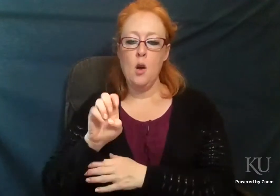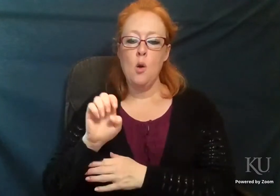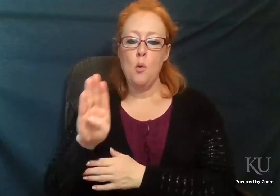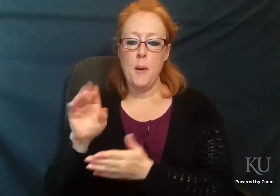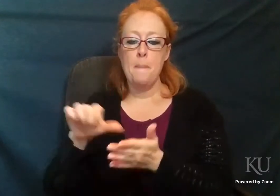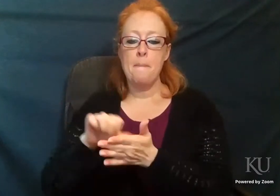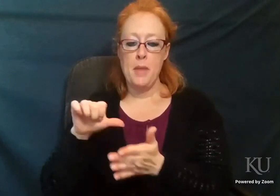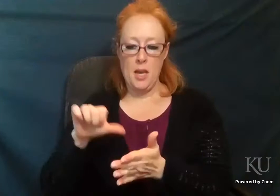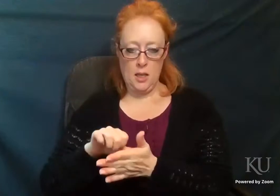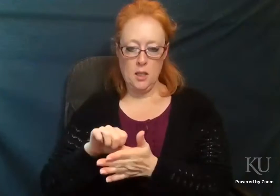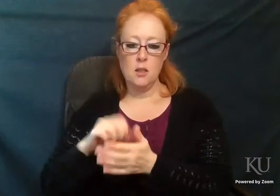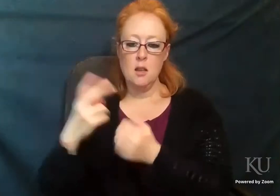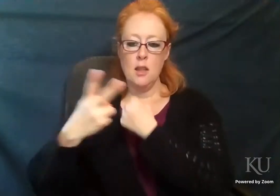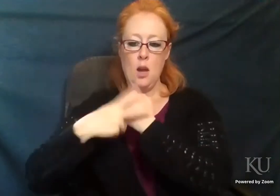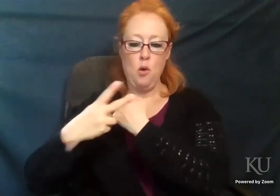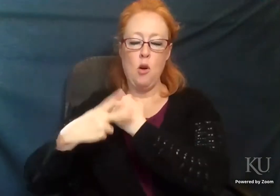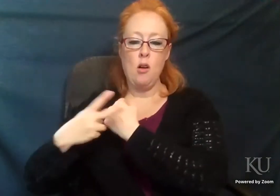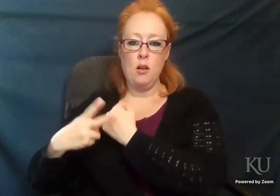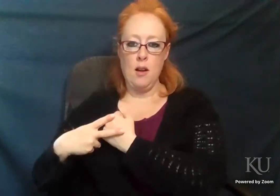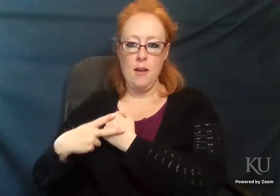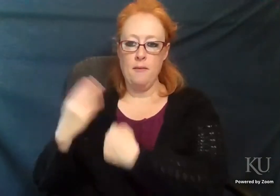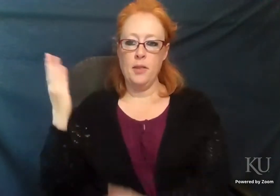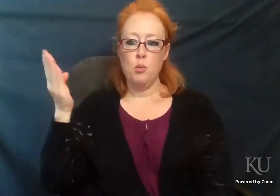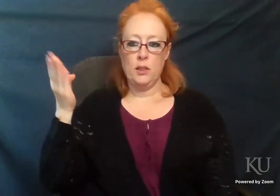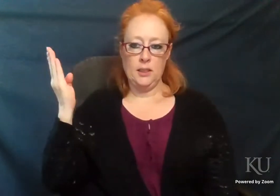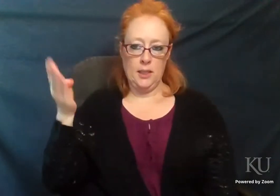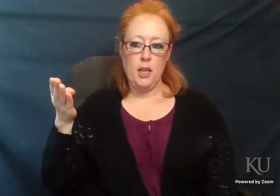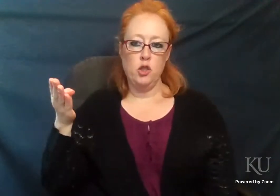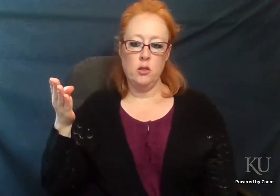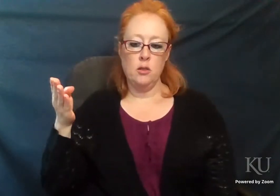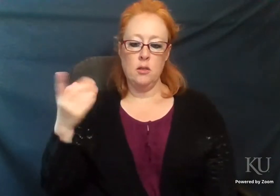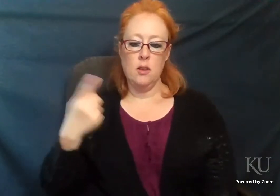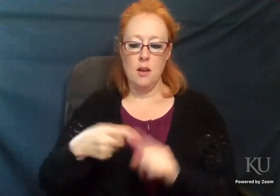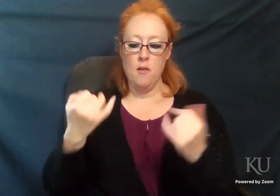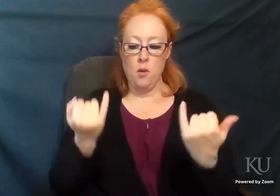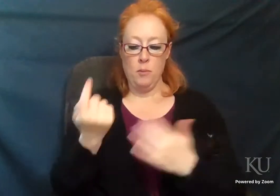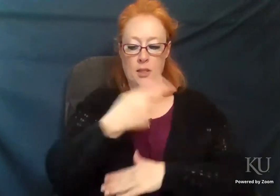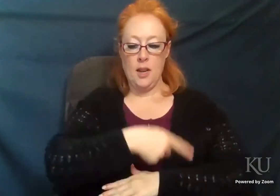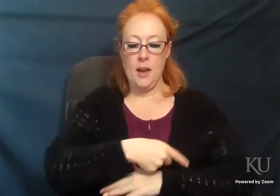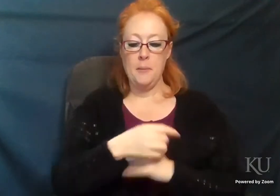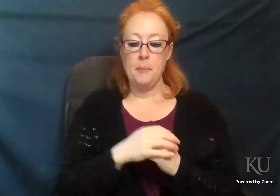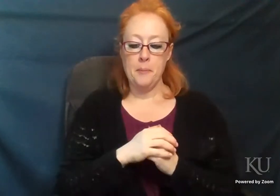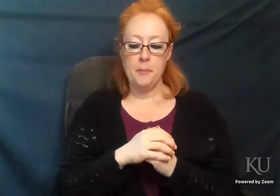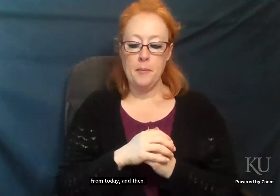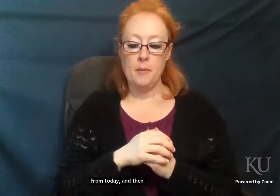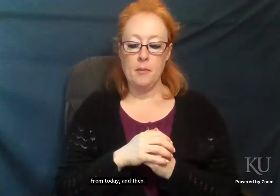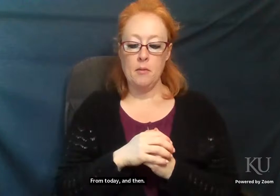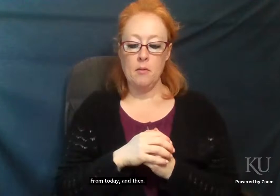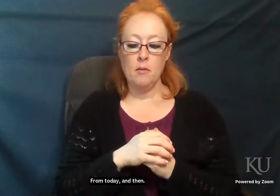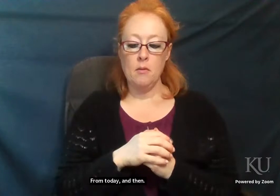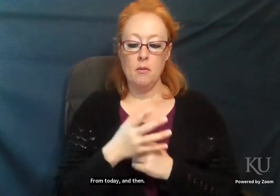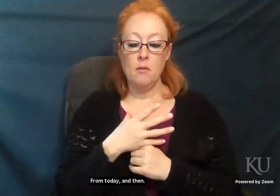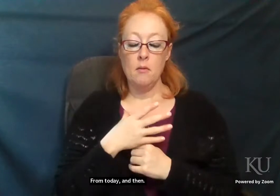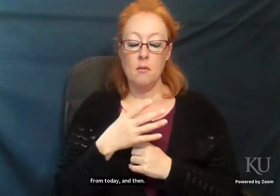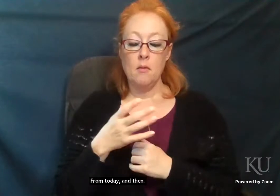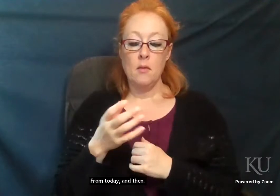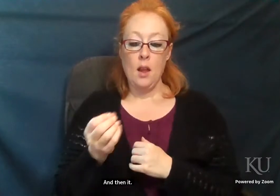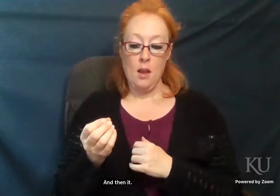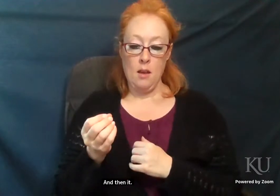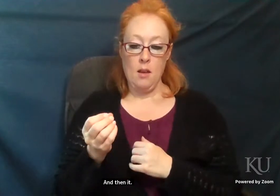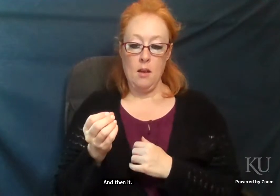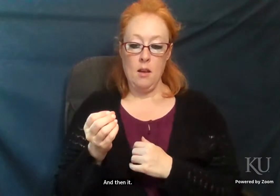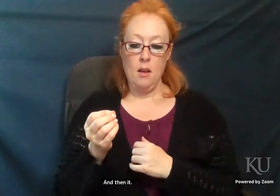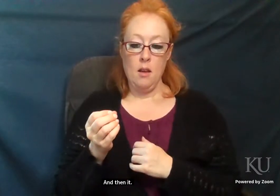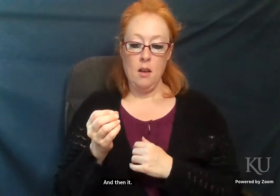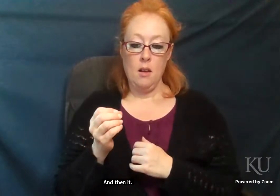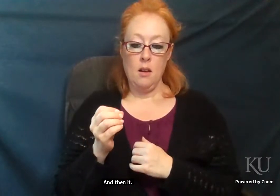archive the presentations from today, and then additionally the